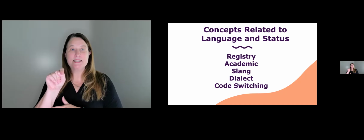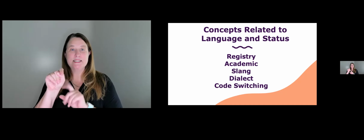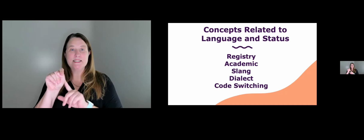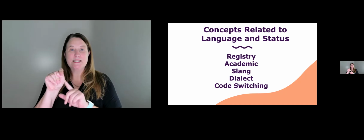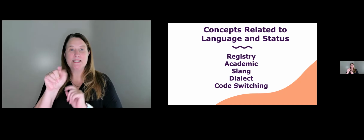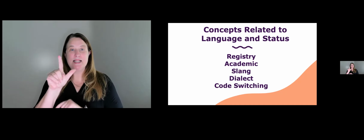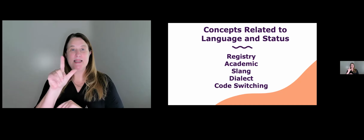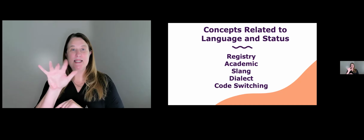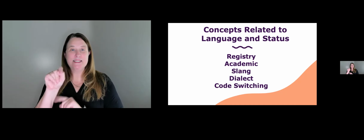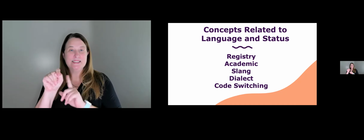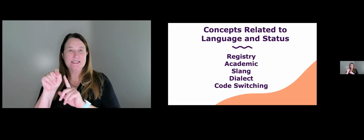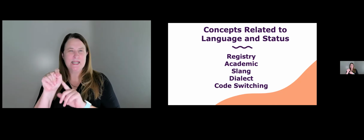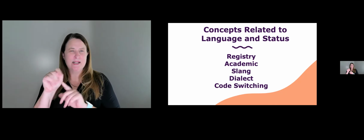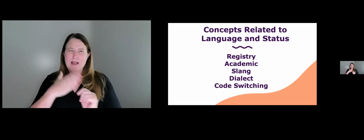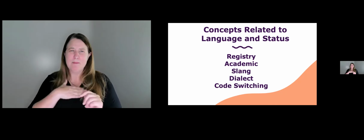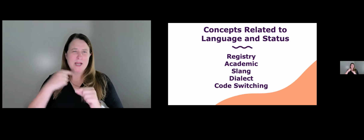say lit.